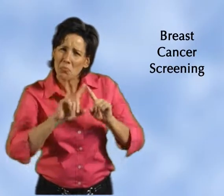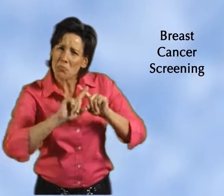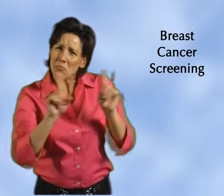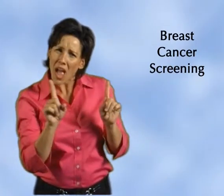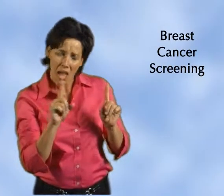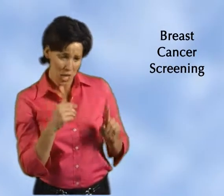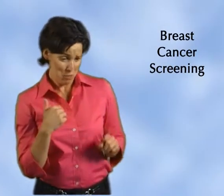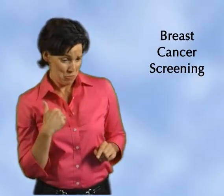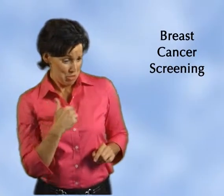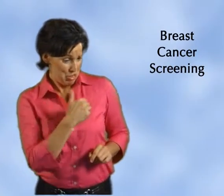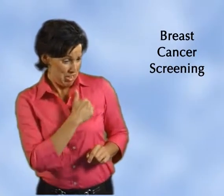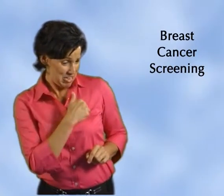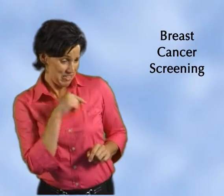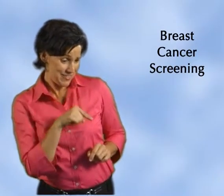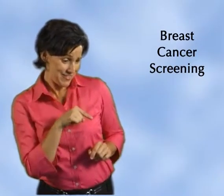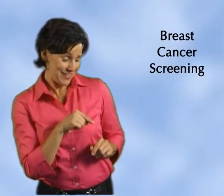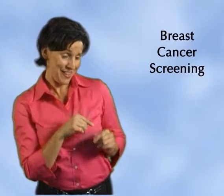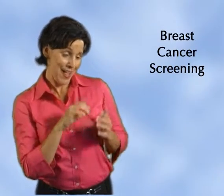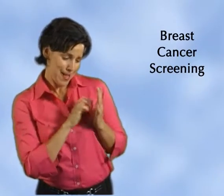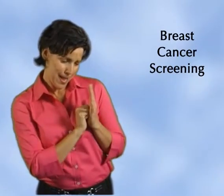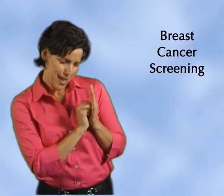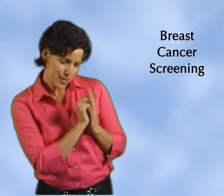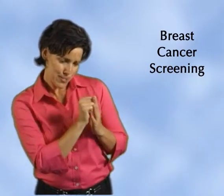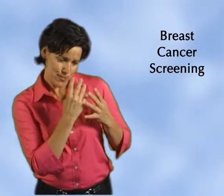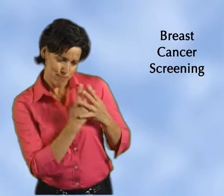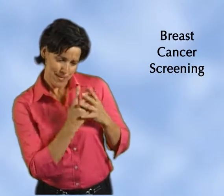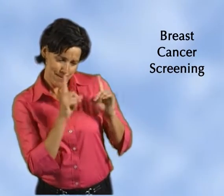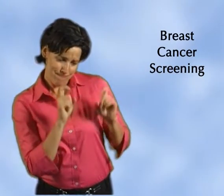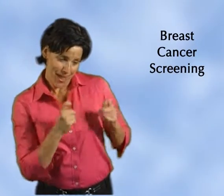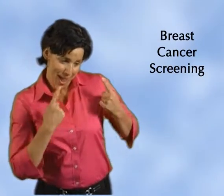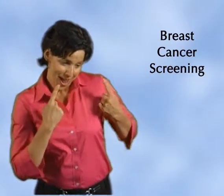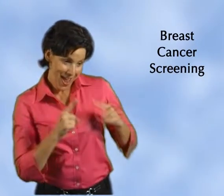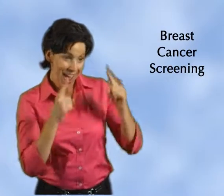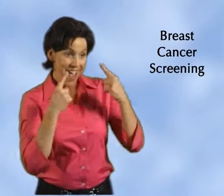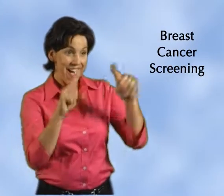But for breast cancer screening to work,